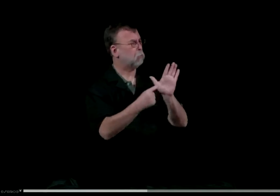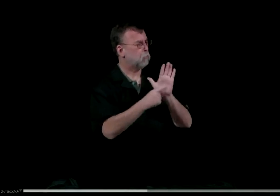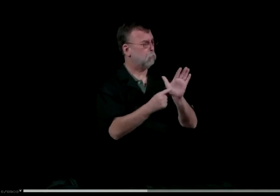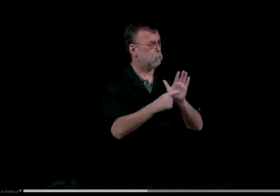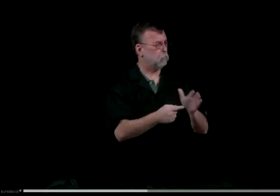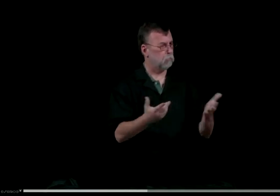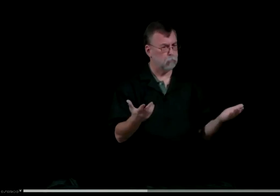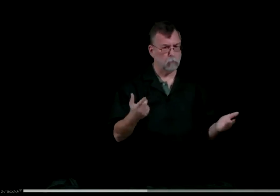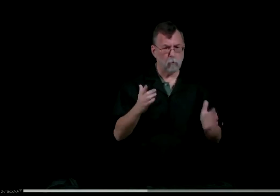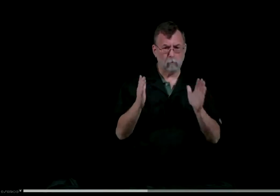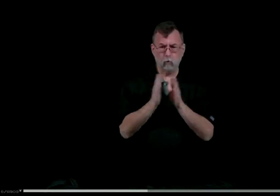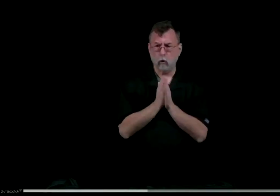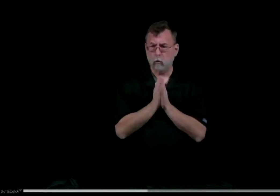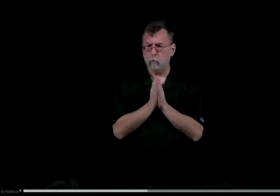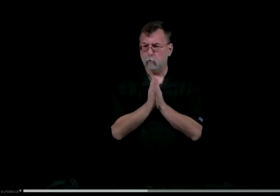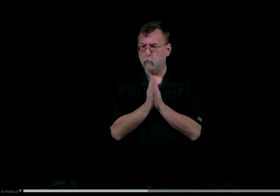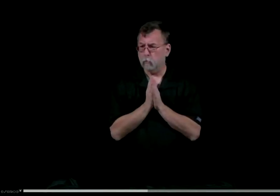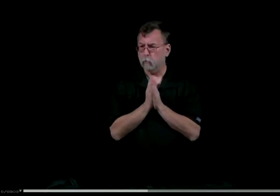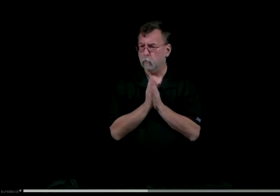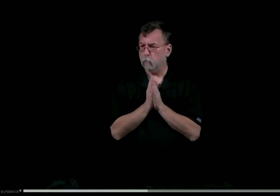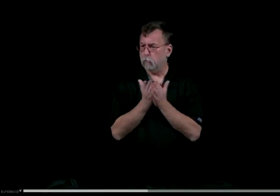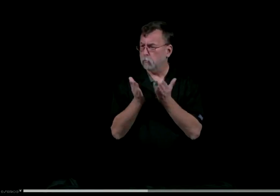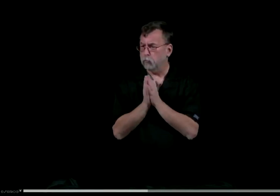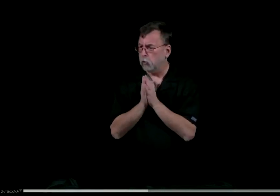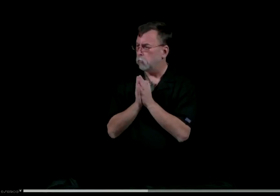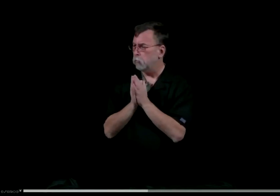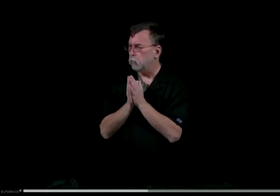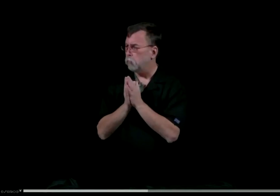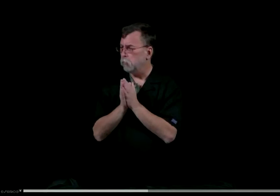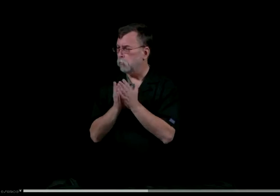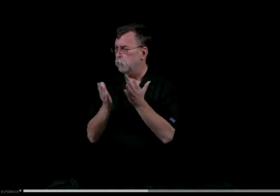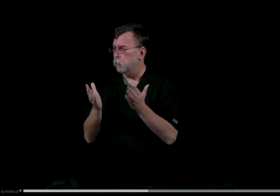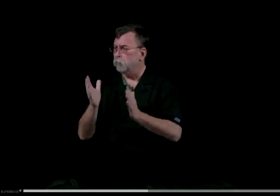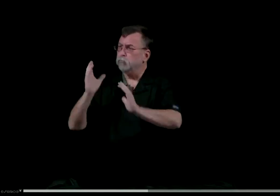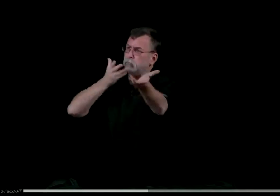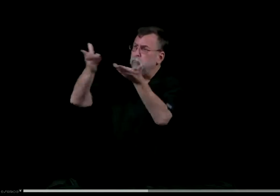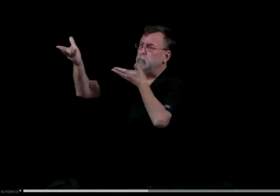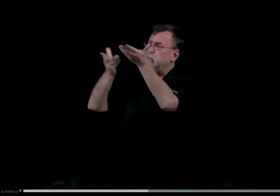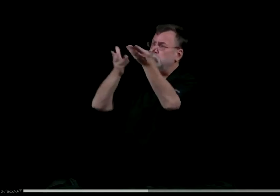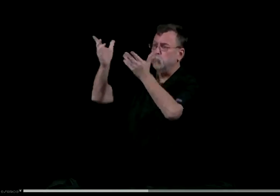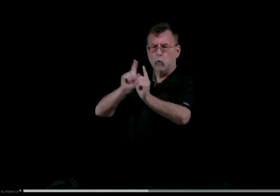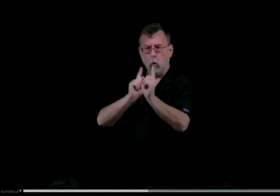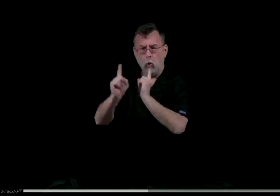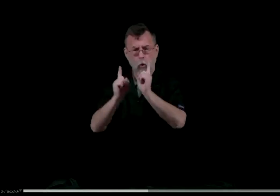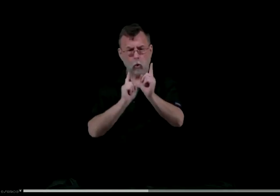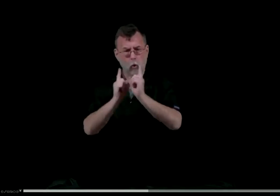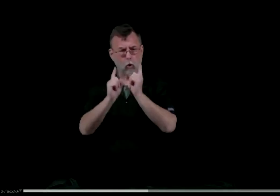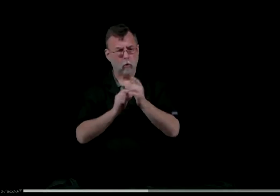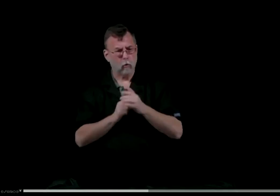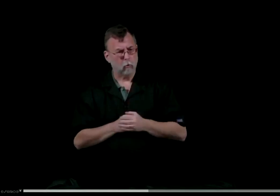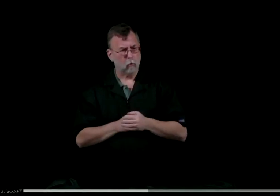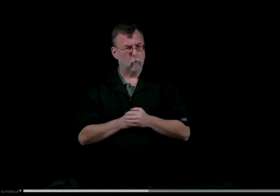what? An example, like prayer, is an example of a spiritual discipline. We're talking with